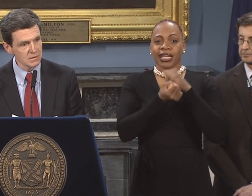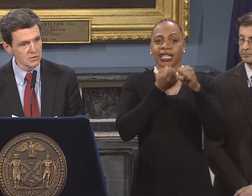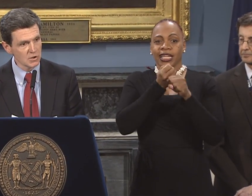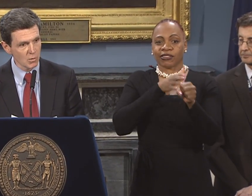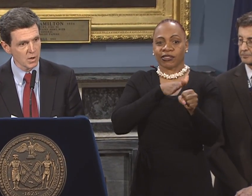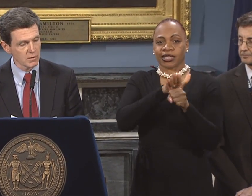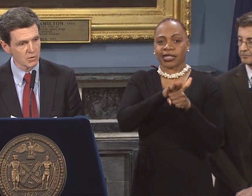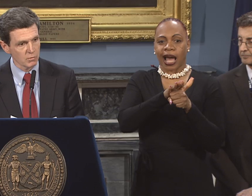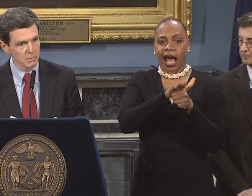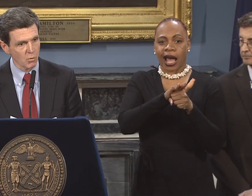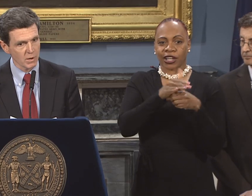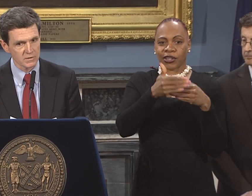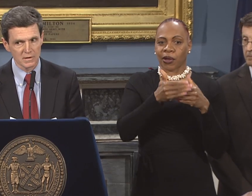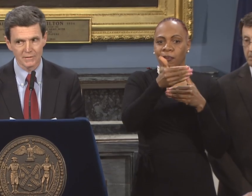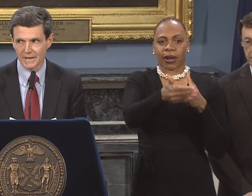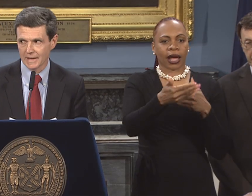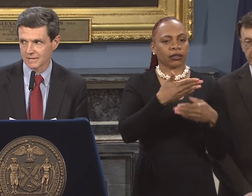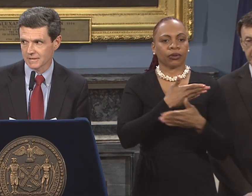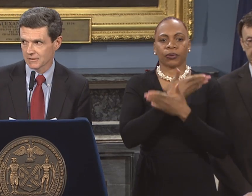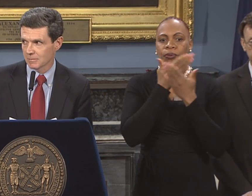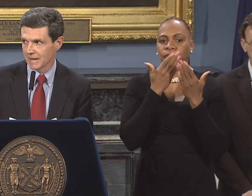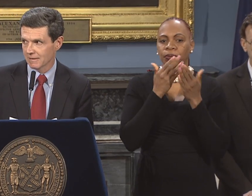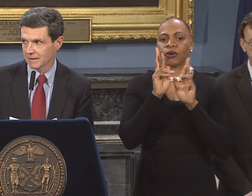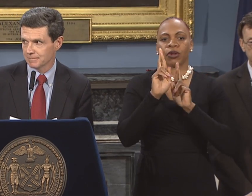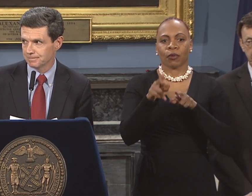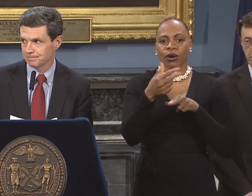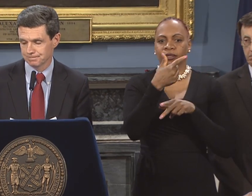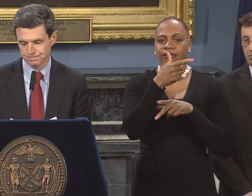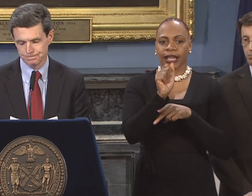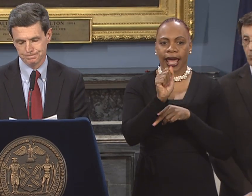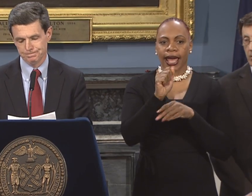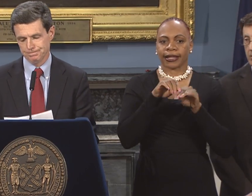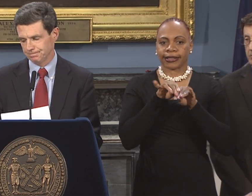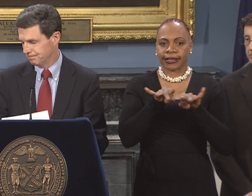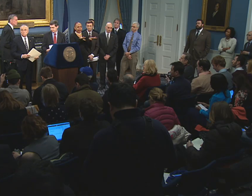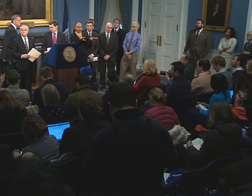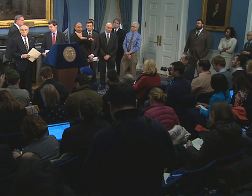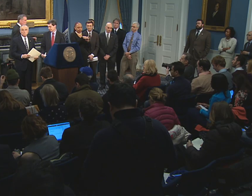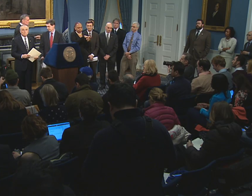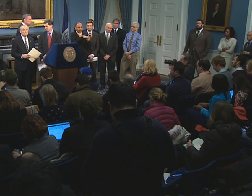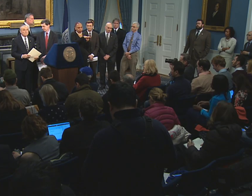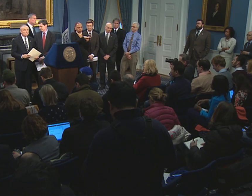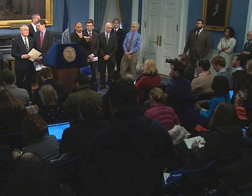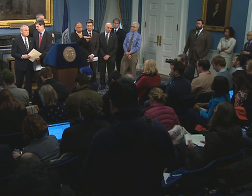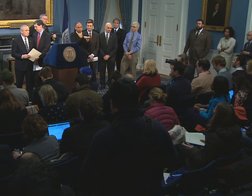block, no reports of any gas leaks from the area.